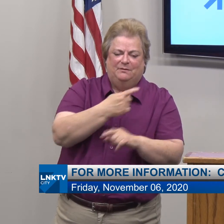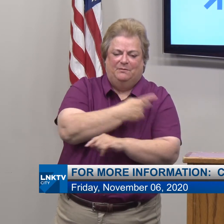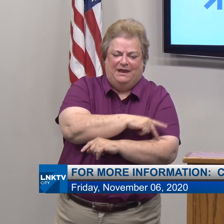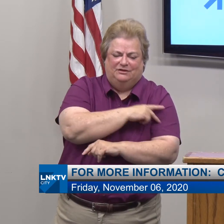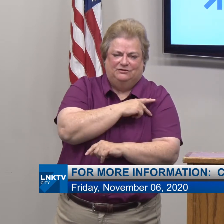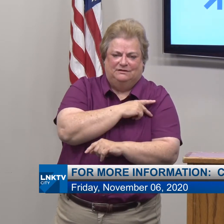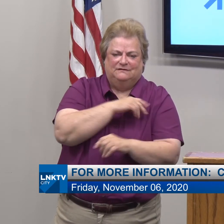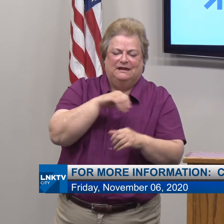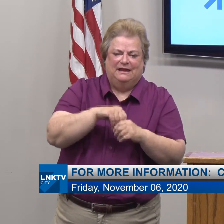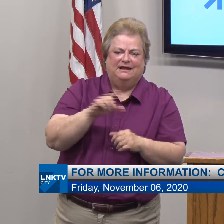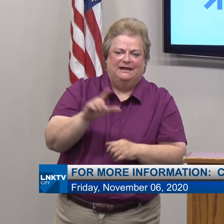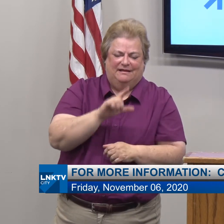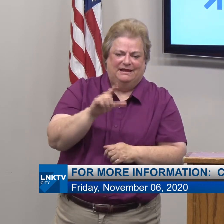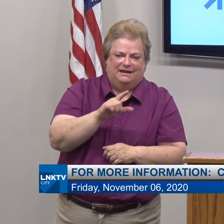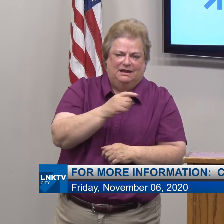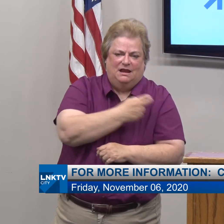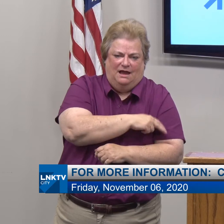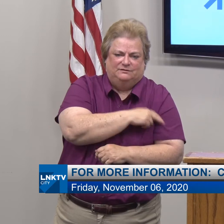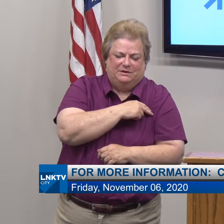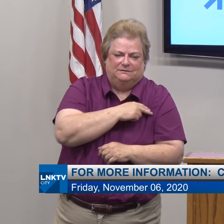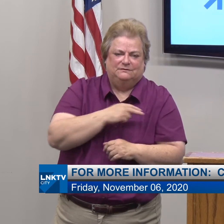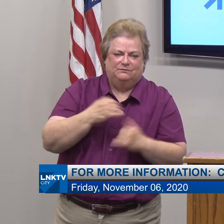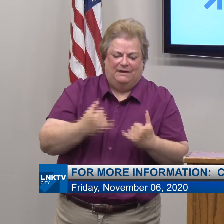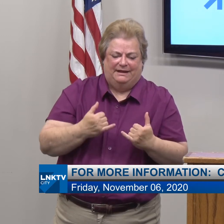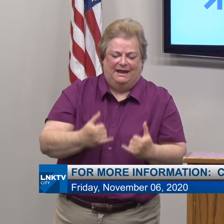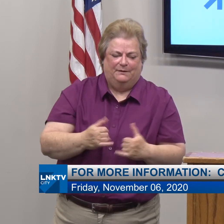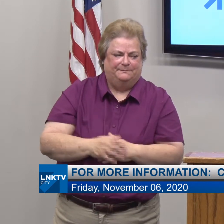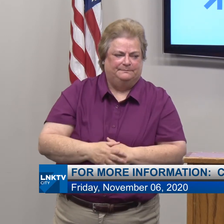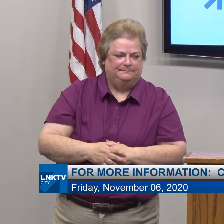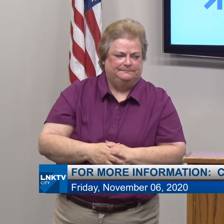patients in Lincoln right now in the hospital.